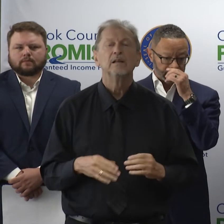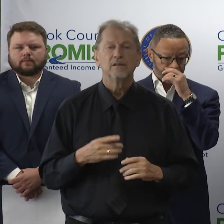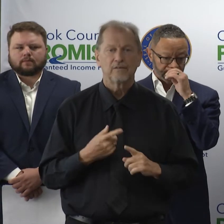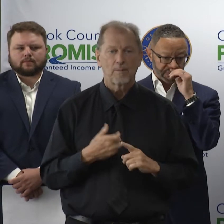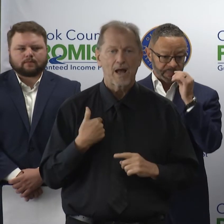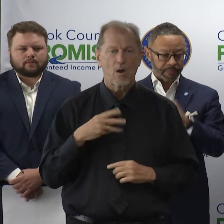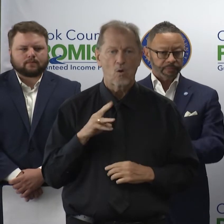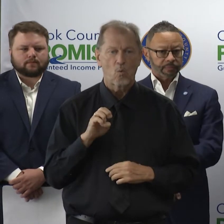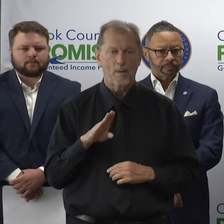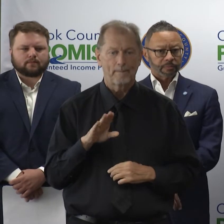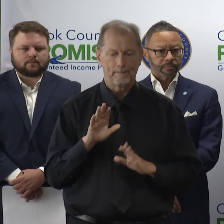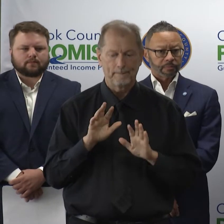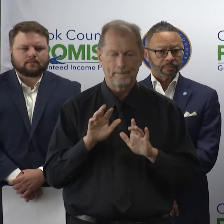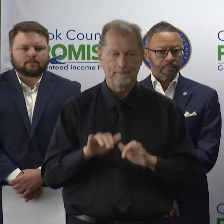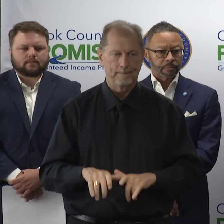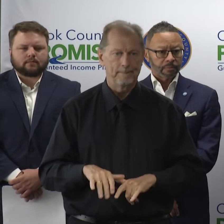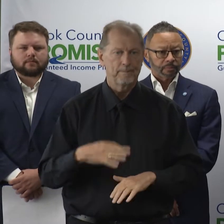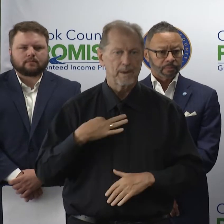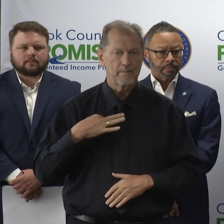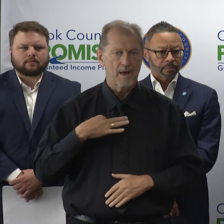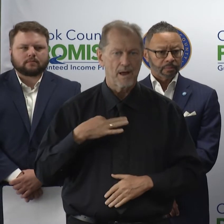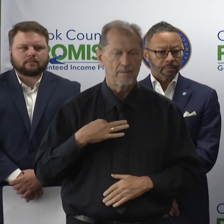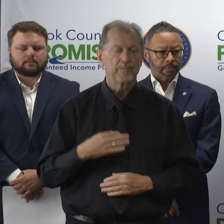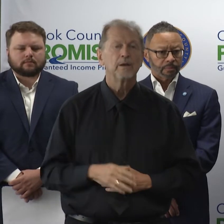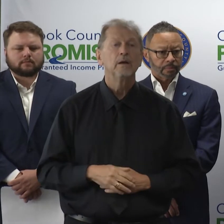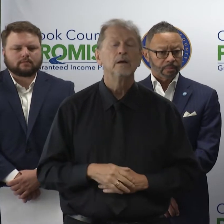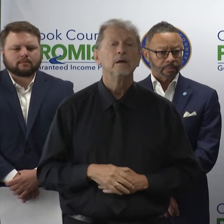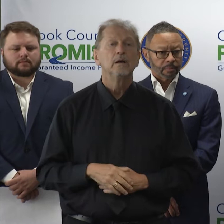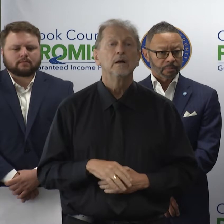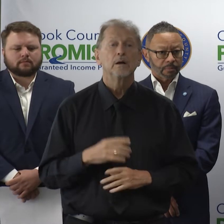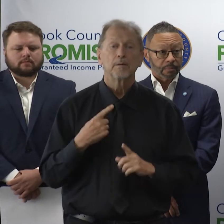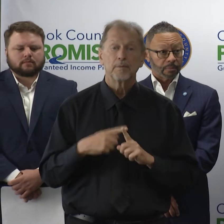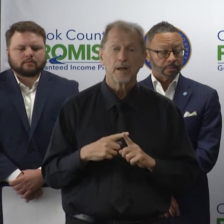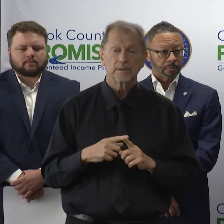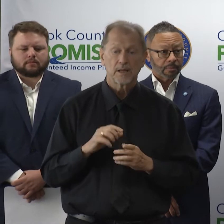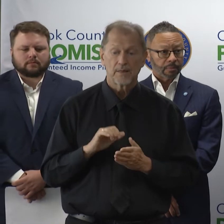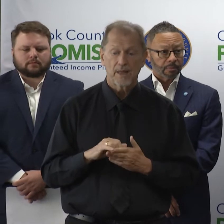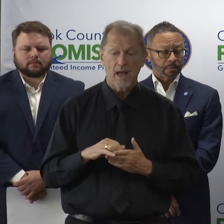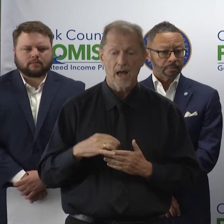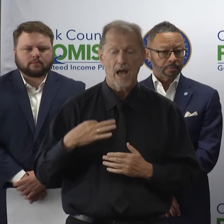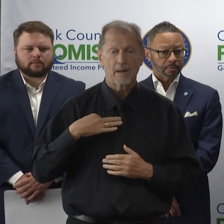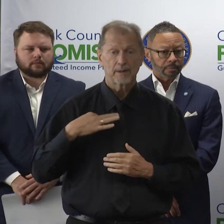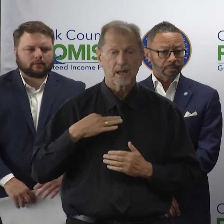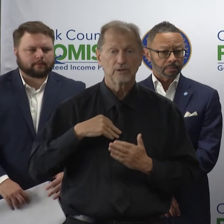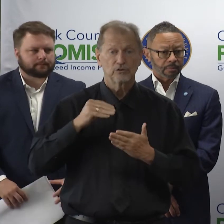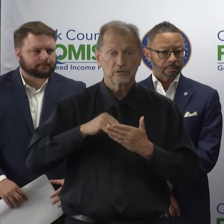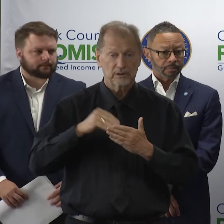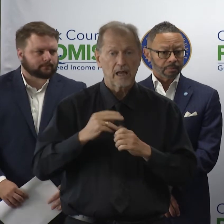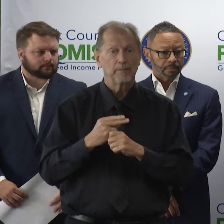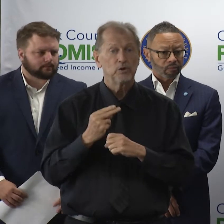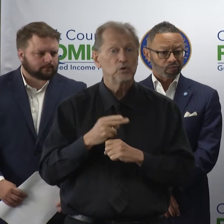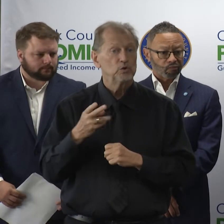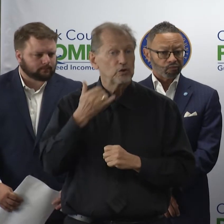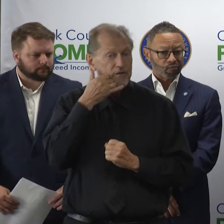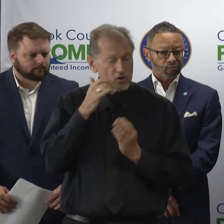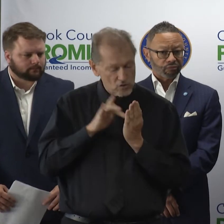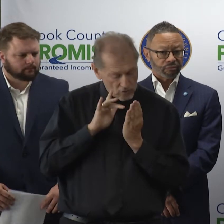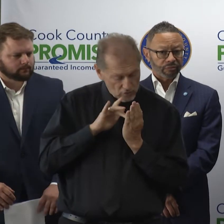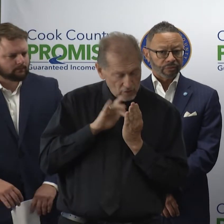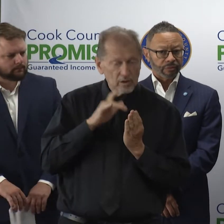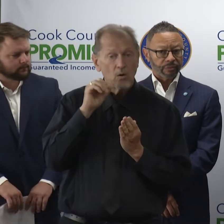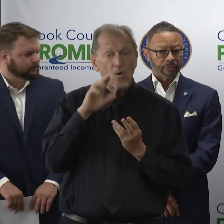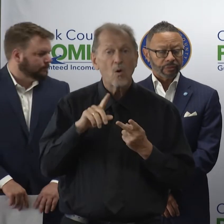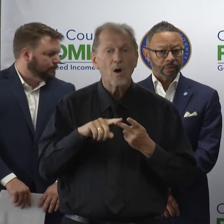time. We did ensure that the application will be accessible via a smartphone, tablet, or a